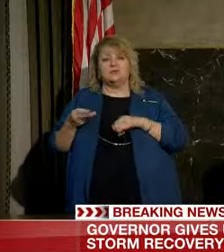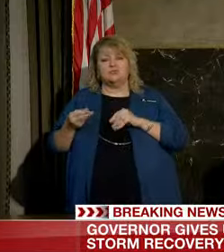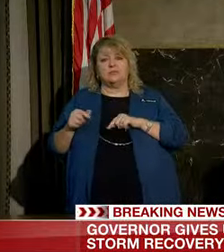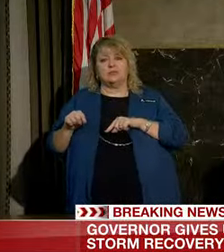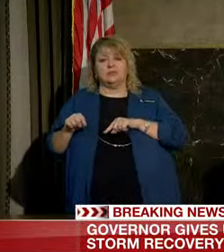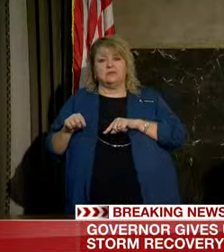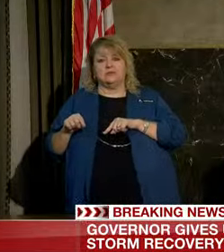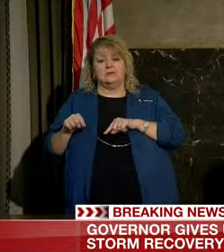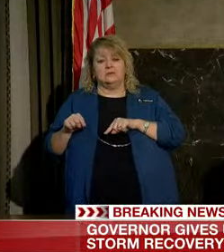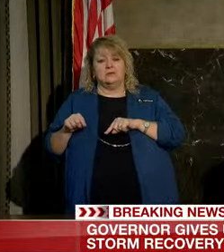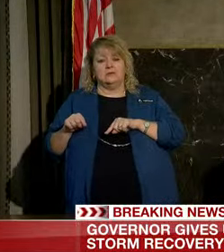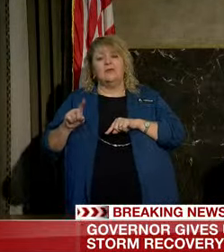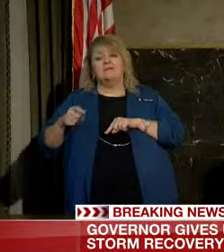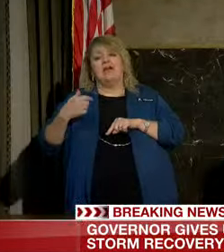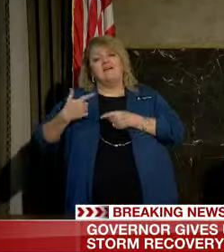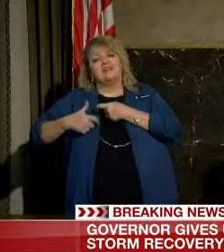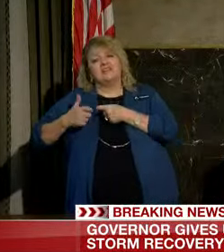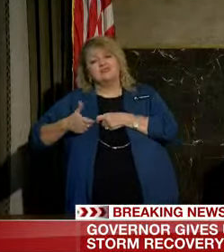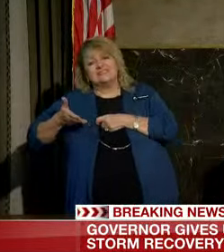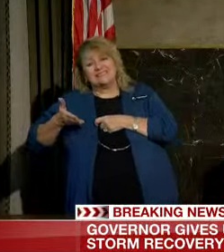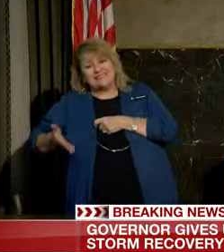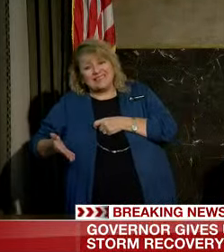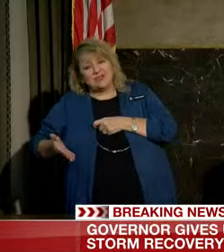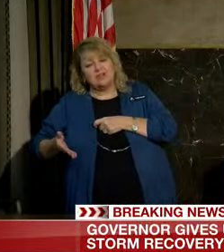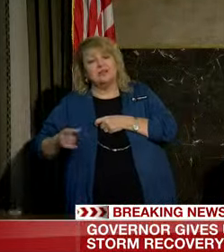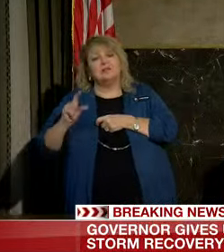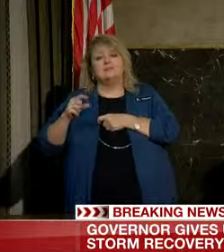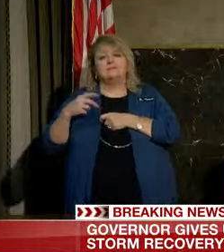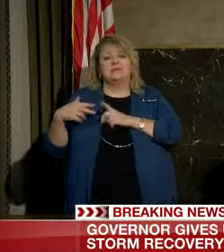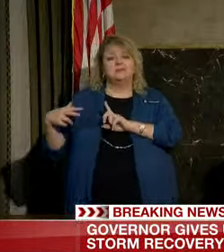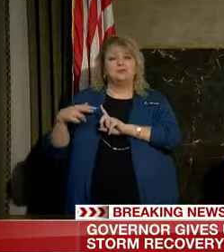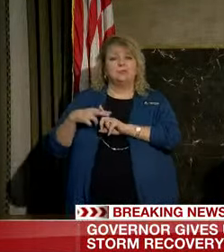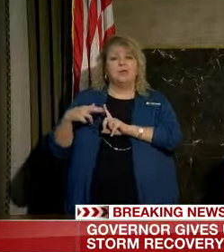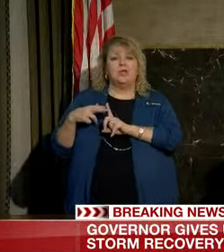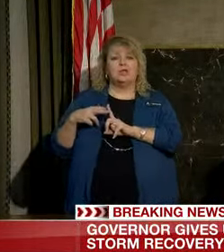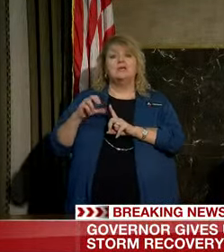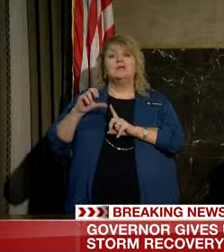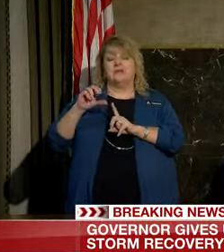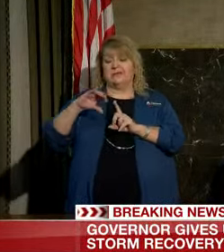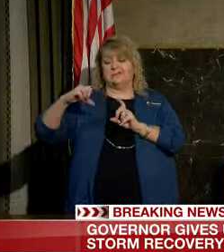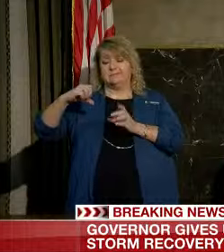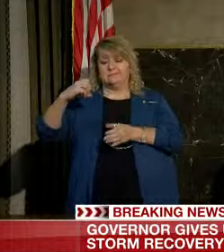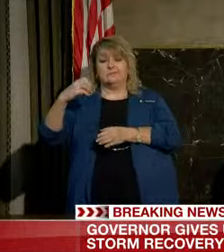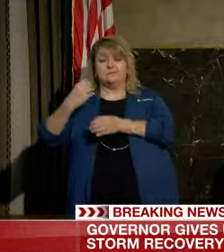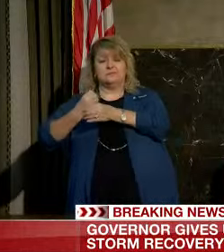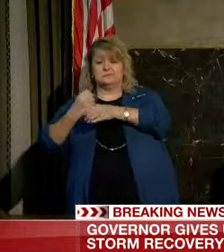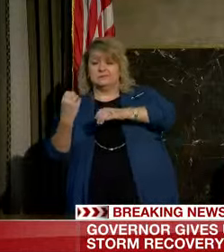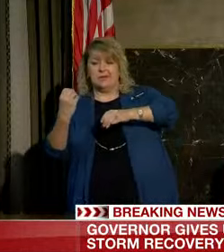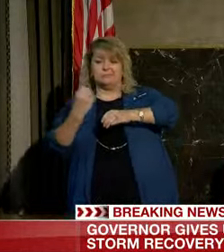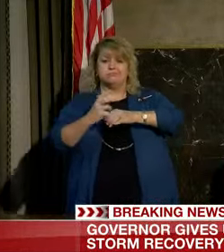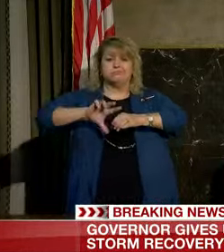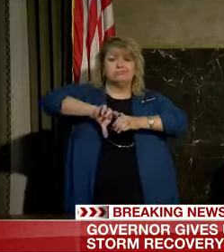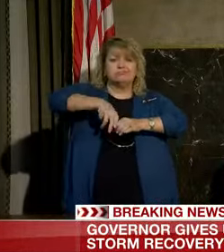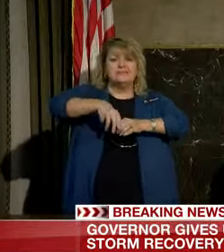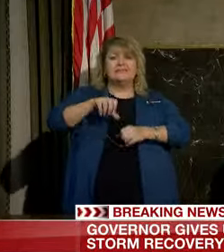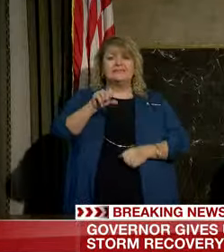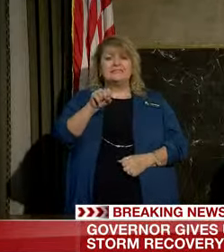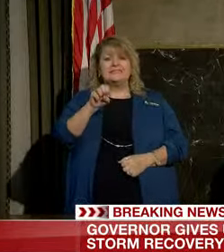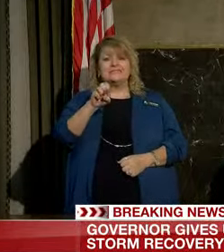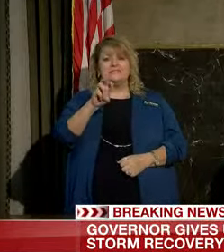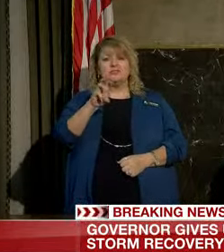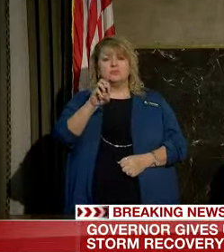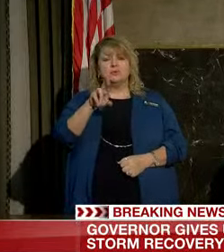to obviously have electricity there, the ability to hook into a sewer system. But that is the preferred option